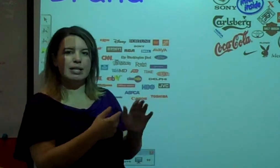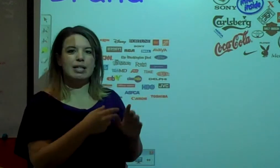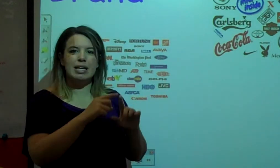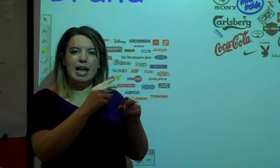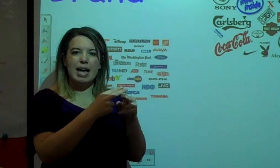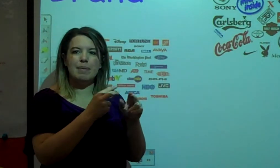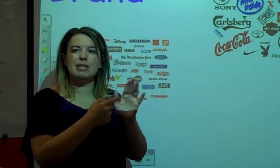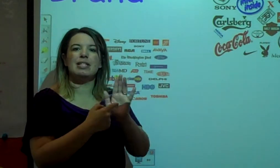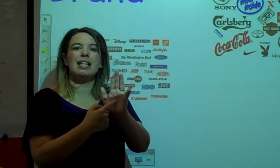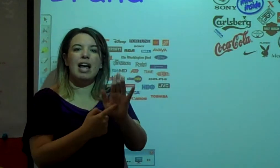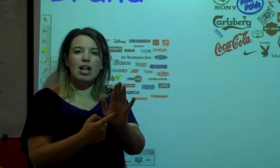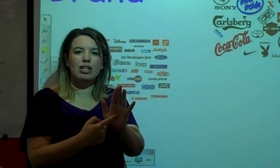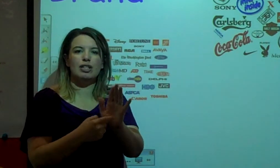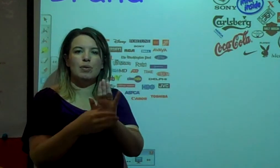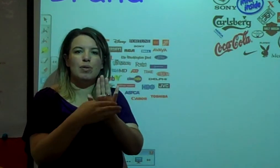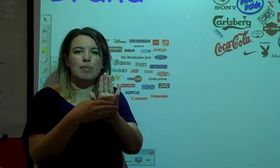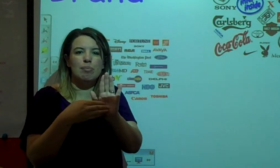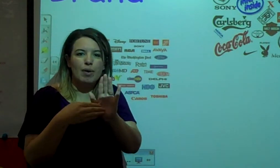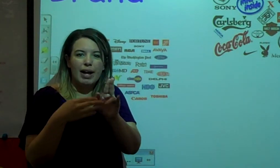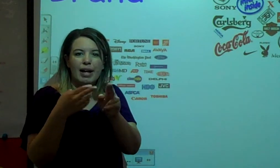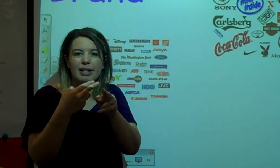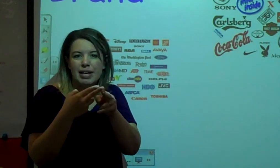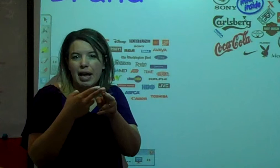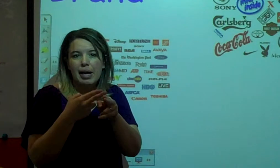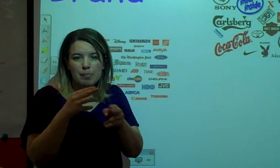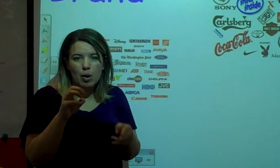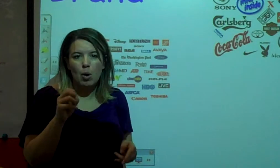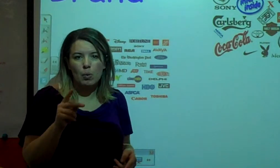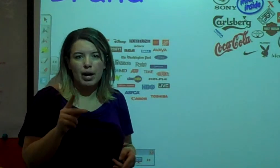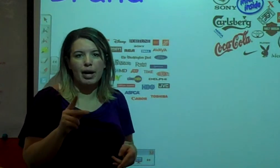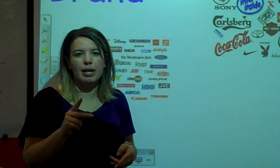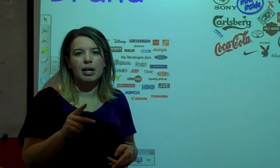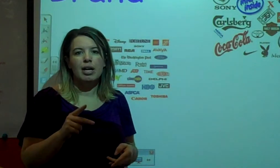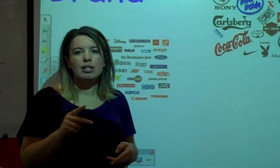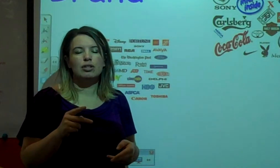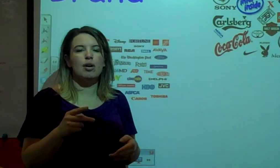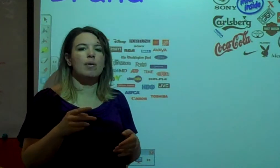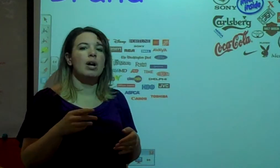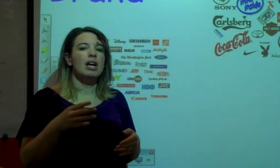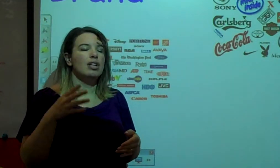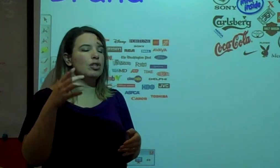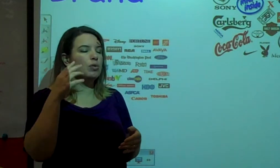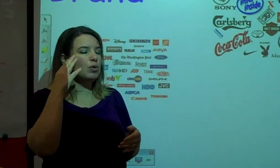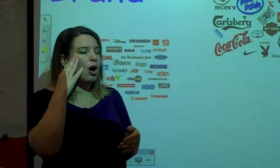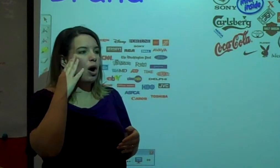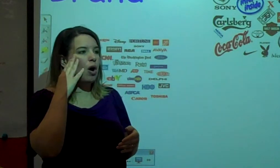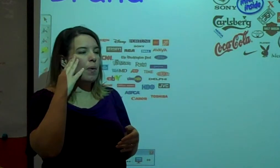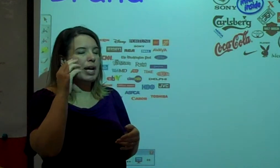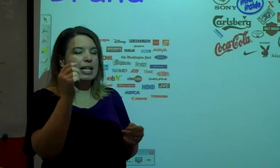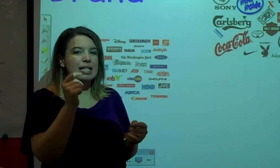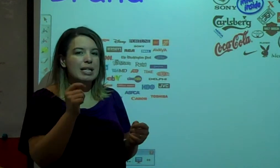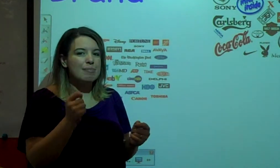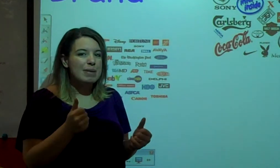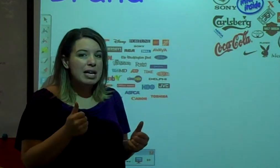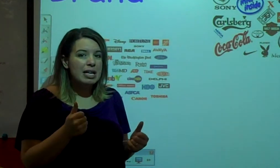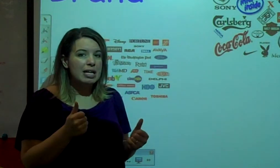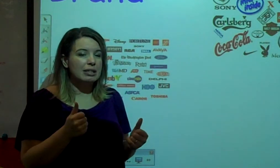the name is telling you the brand name, okay? So you know